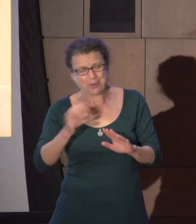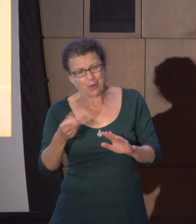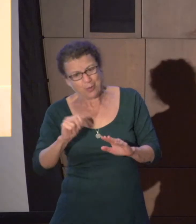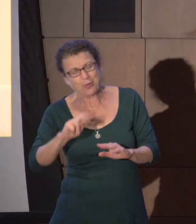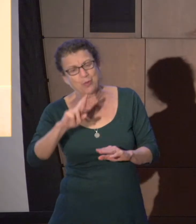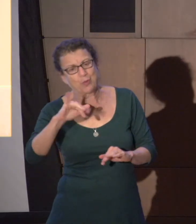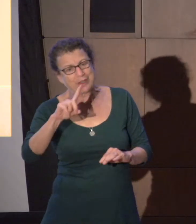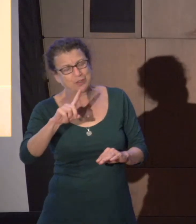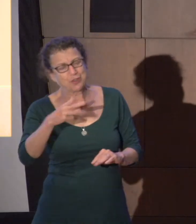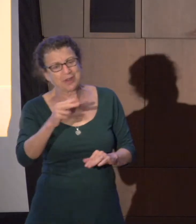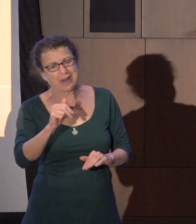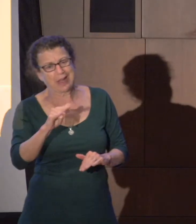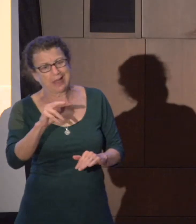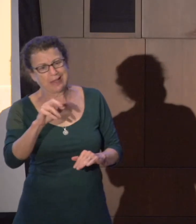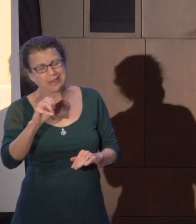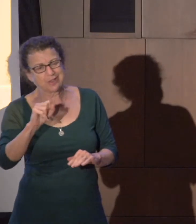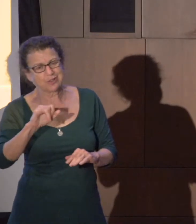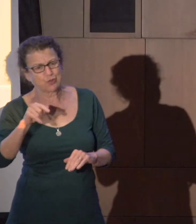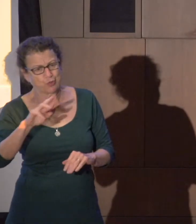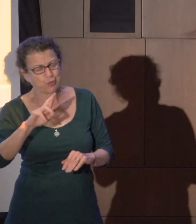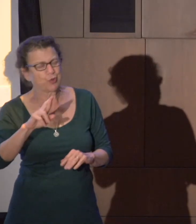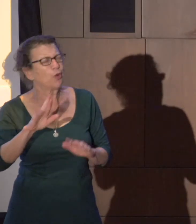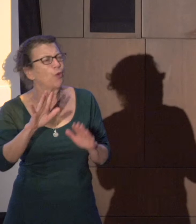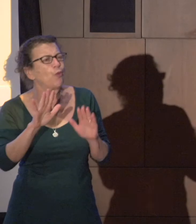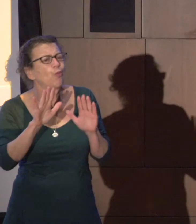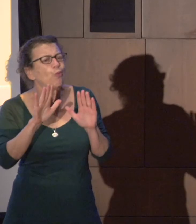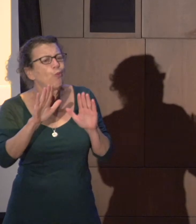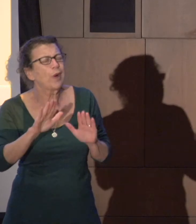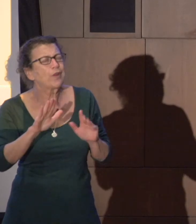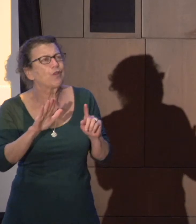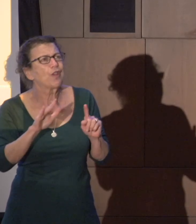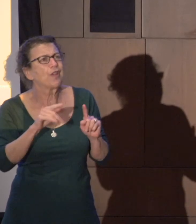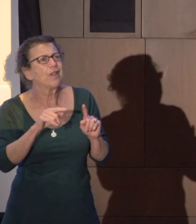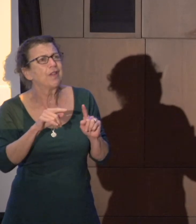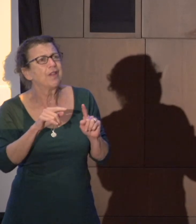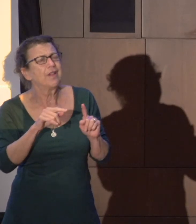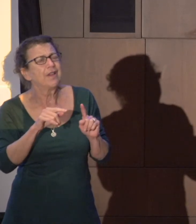Richard Haynes Jr., wonderful and